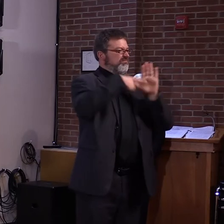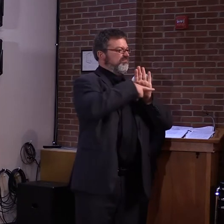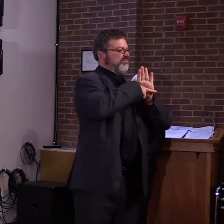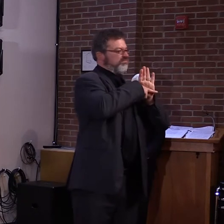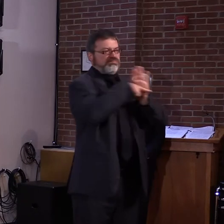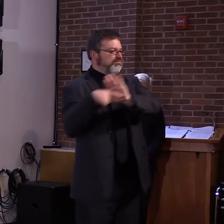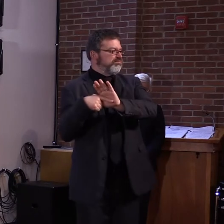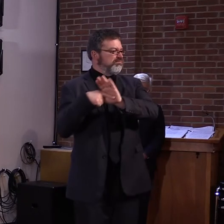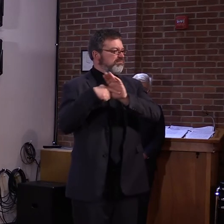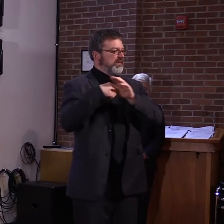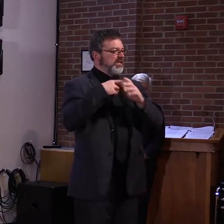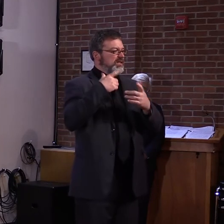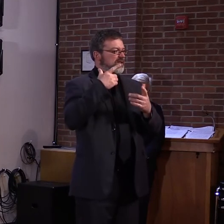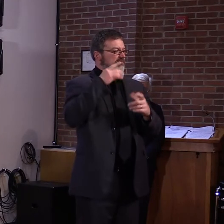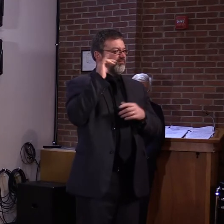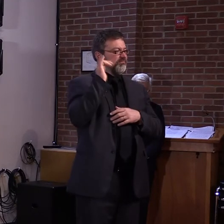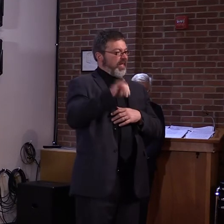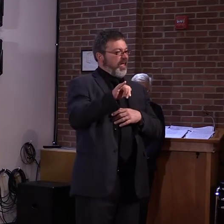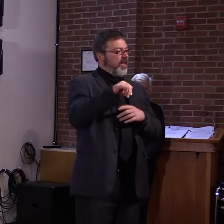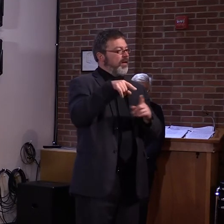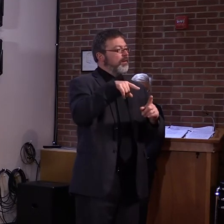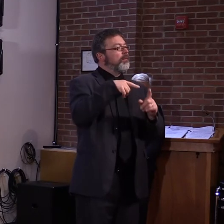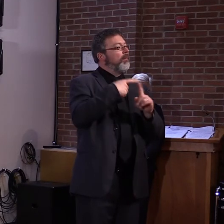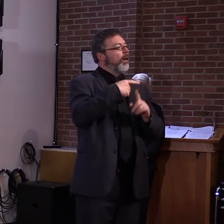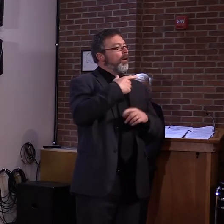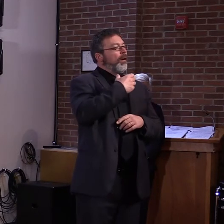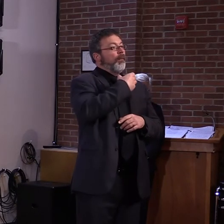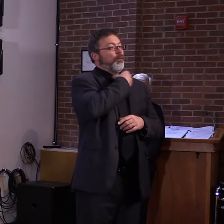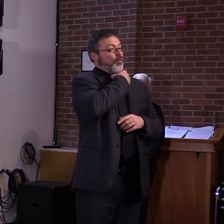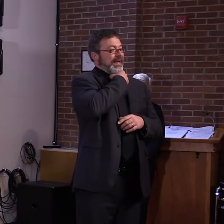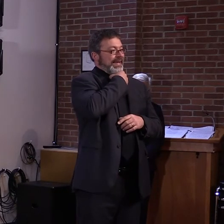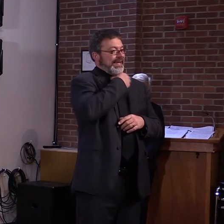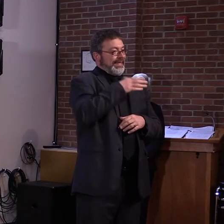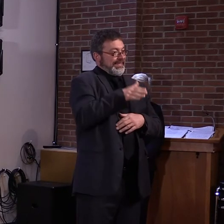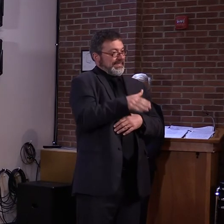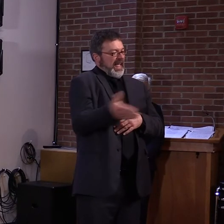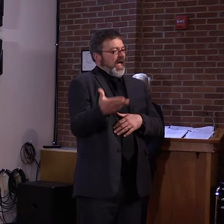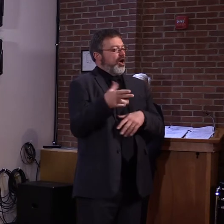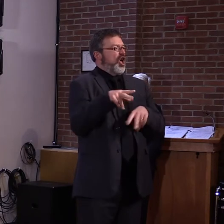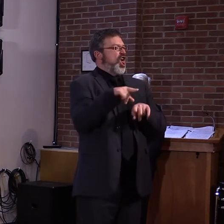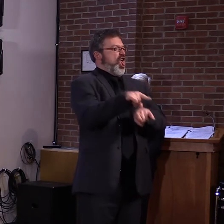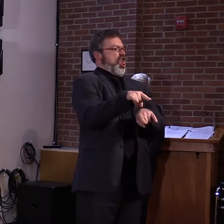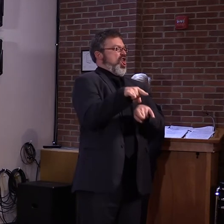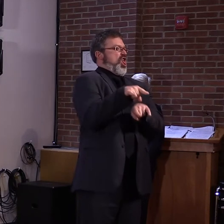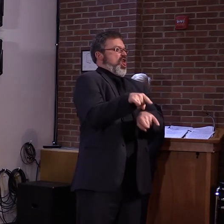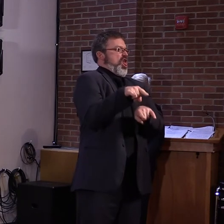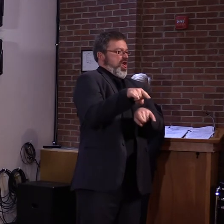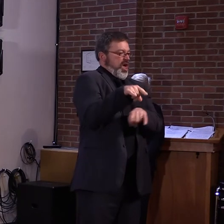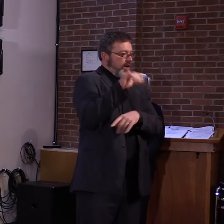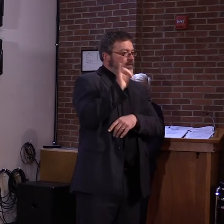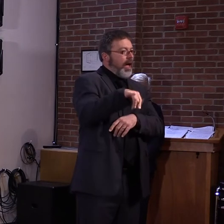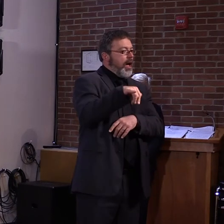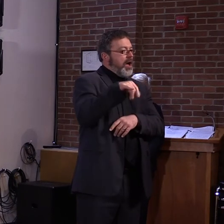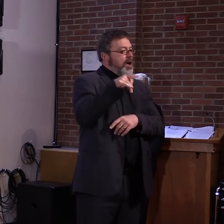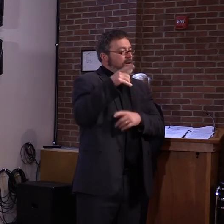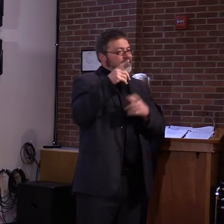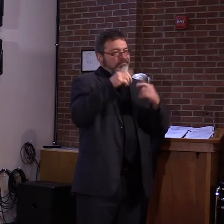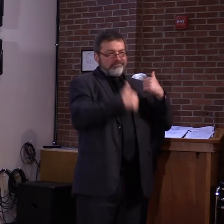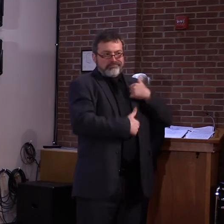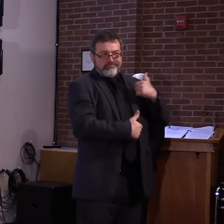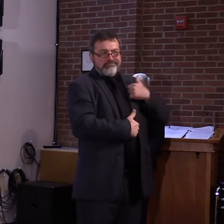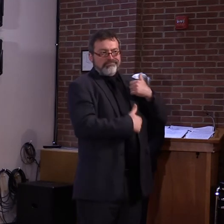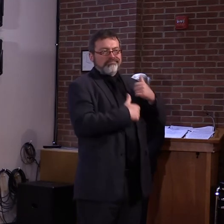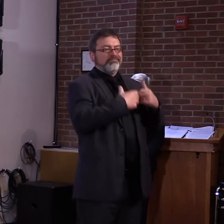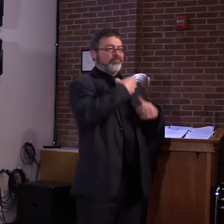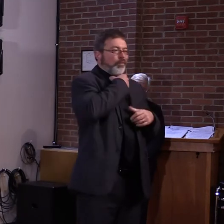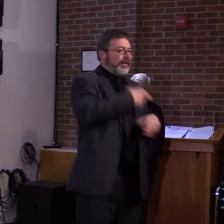calling them suckers and losers. And the account ended with other disparaging comments about modern veterans who were wounded in war. I know your